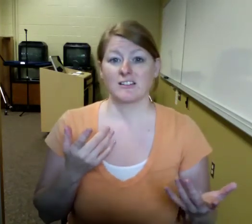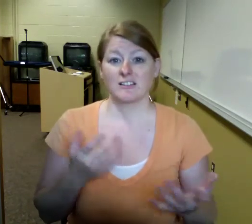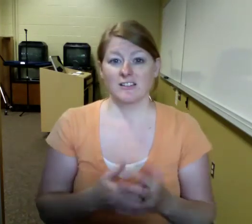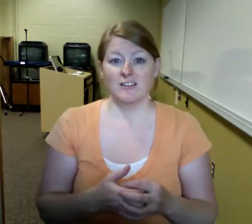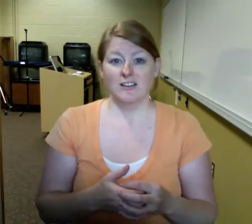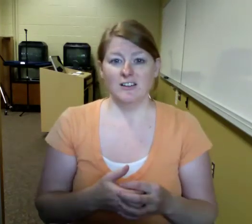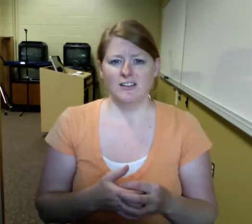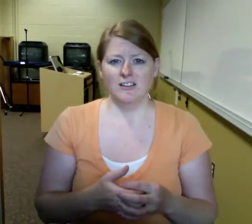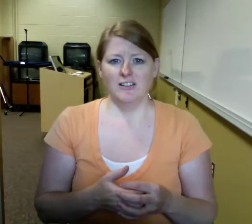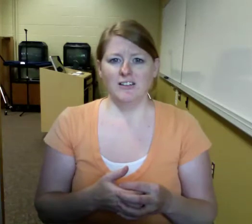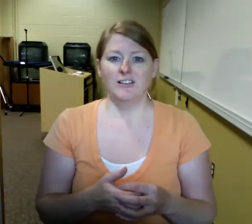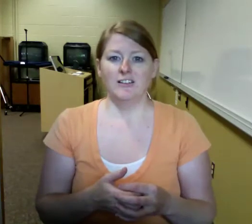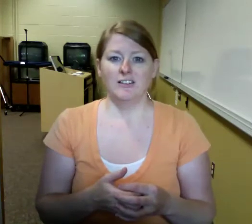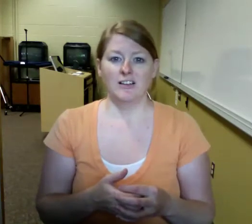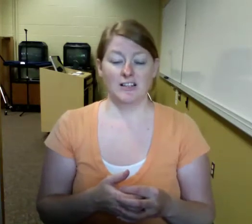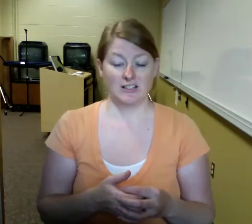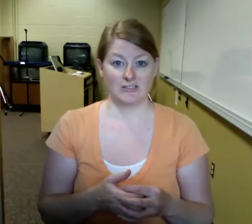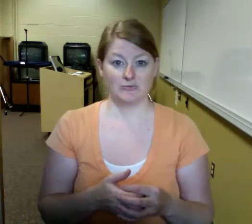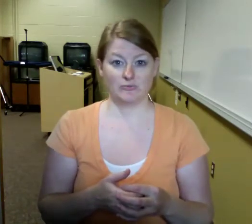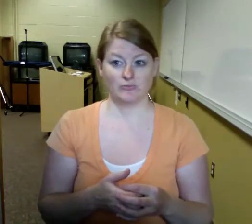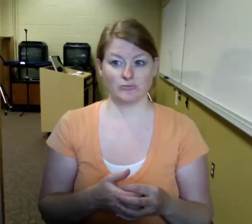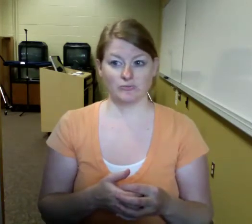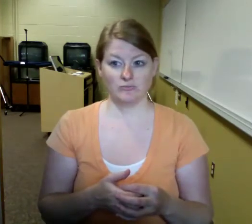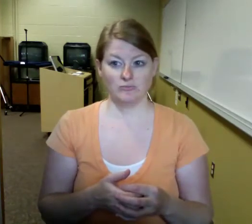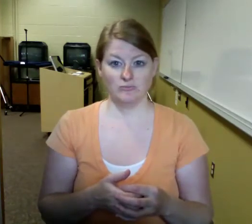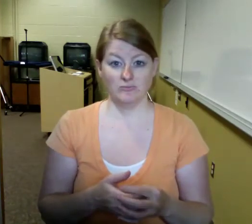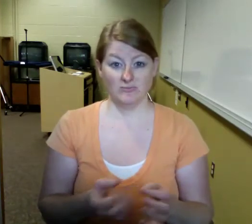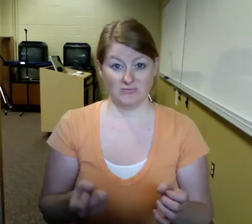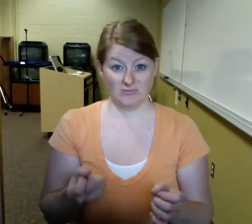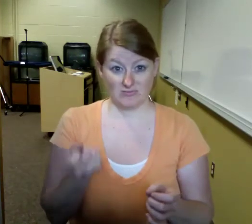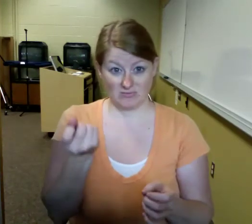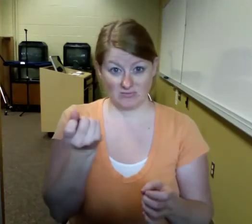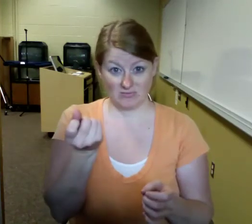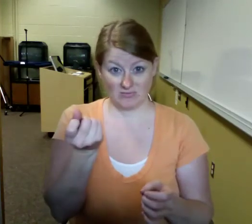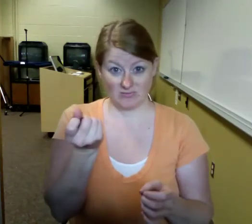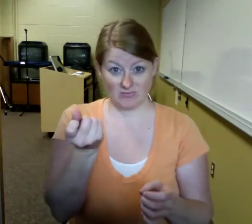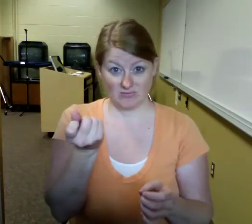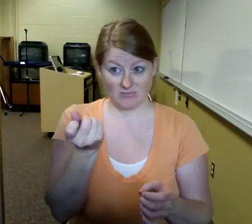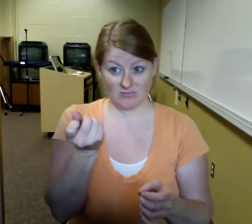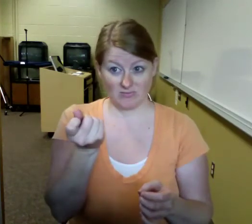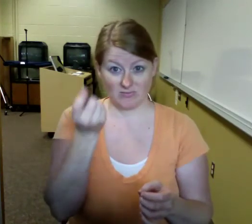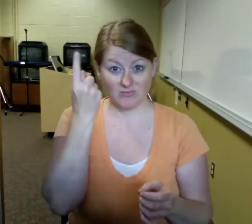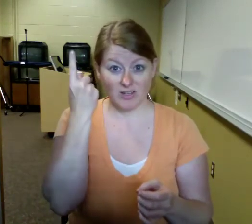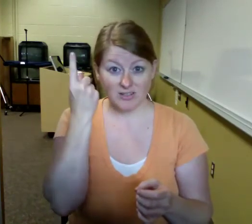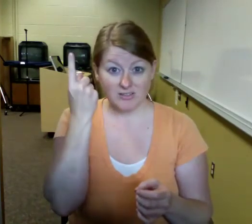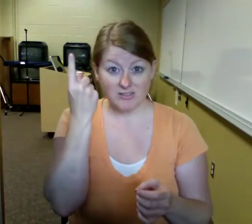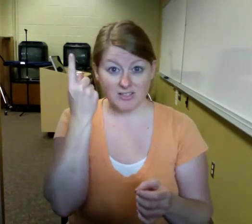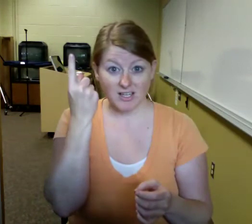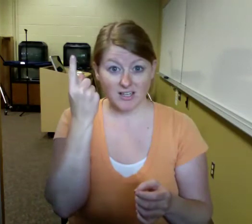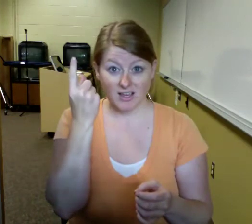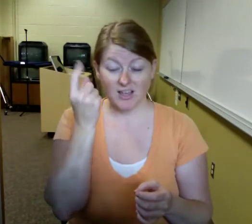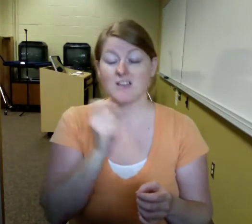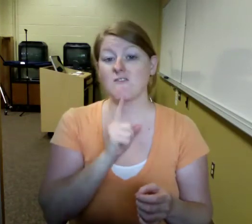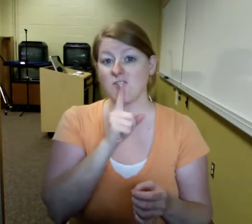In arriving at the facts in the case, you may believe all, or part, or none of what any witness has